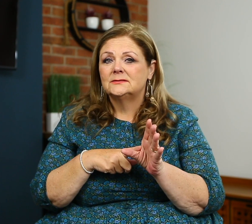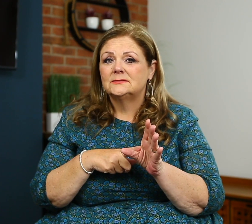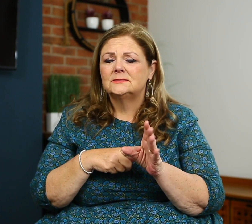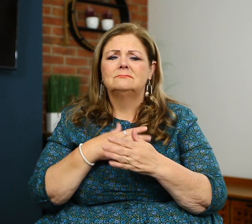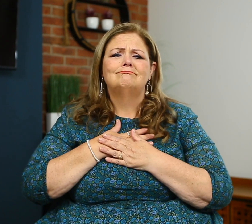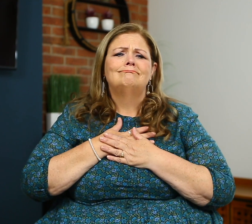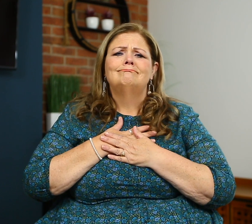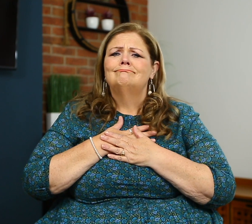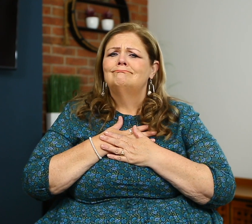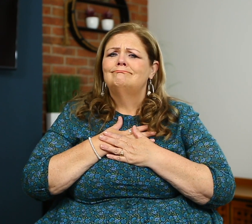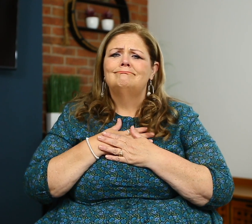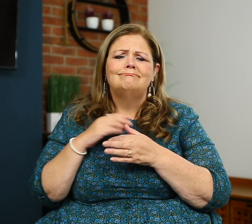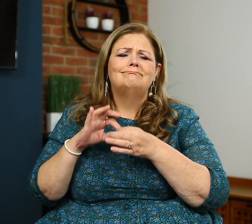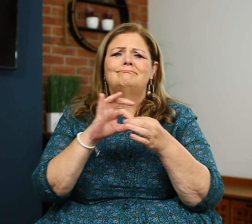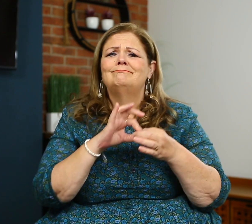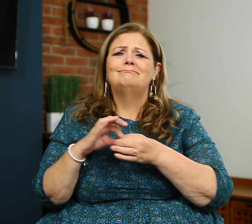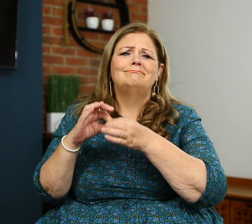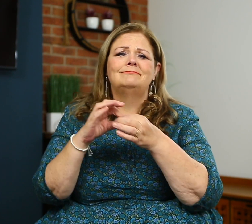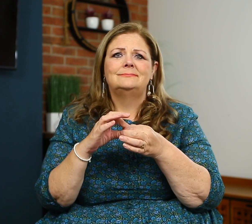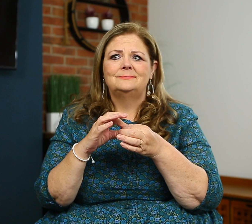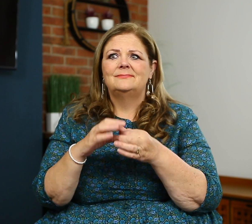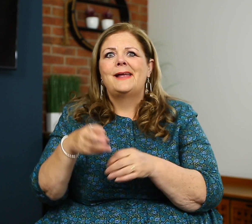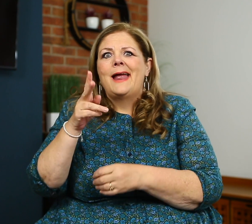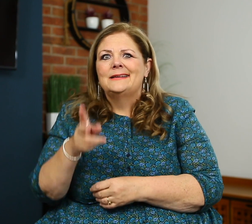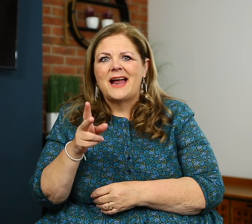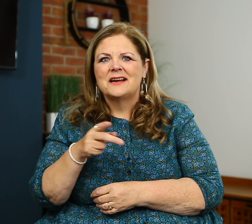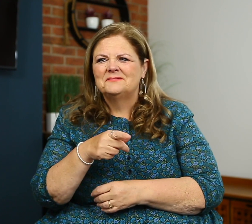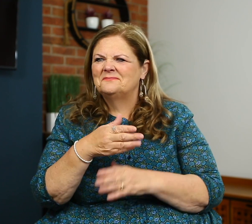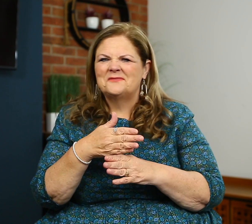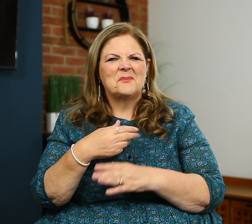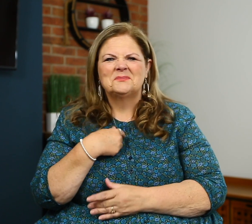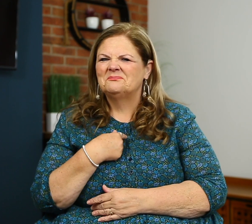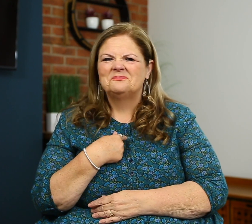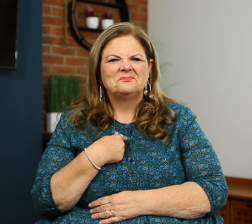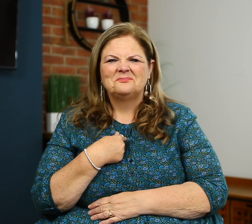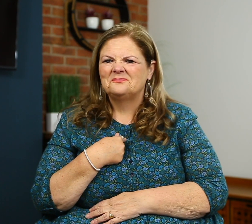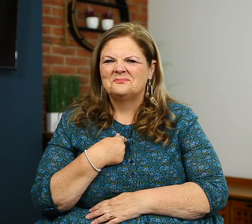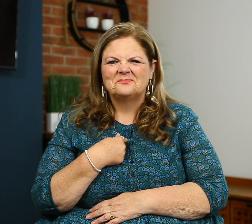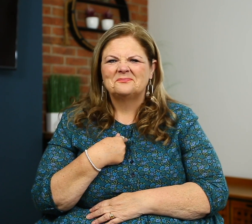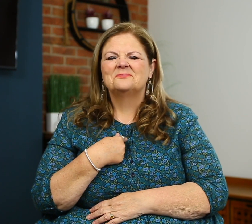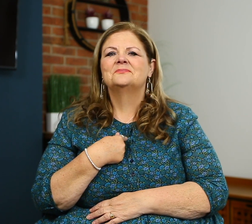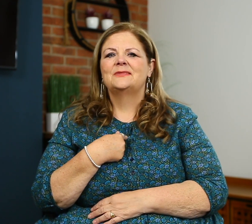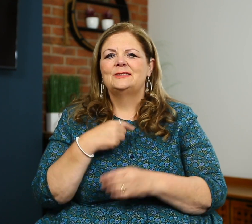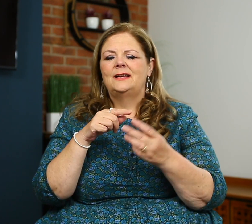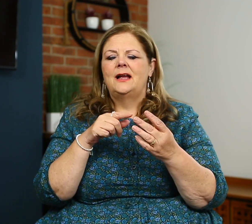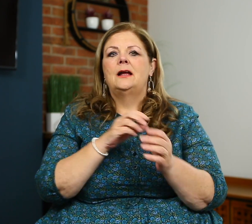and I made some lovely relationships there. But again, I just knew it wasn't the job for me. So then I moved